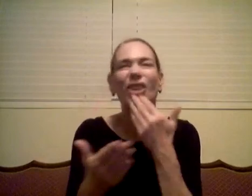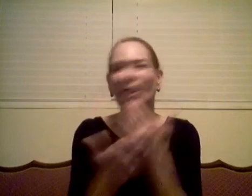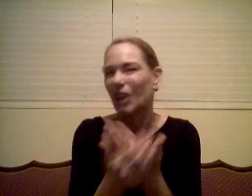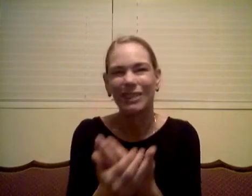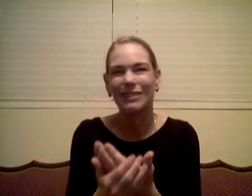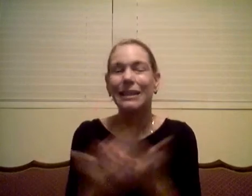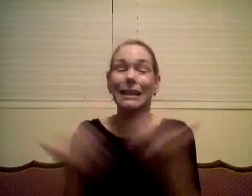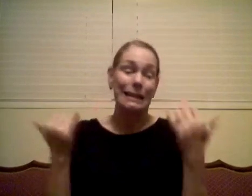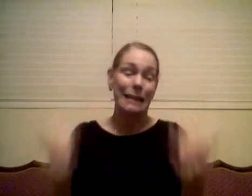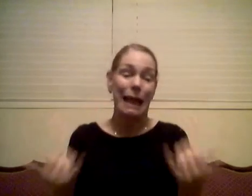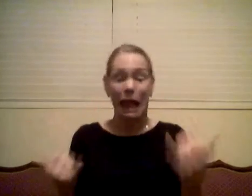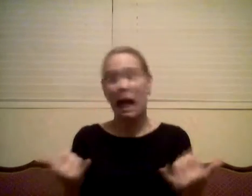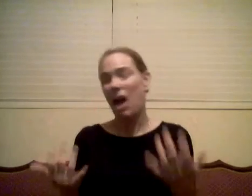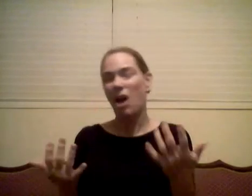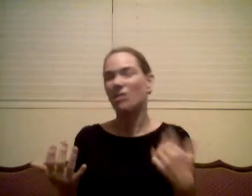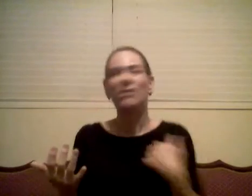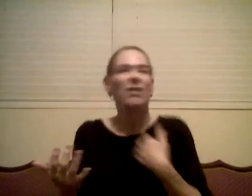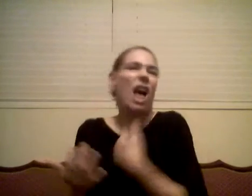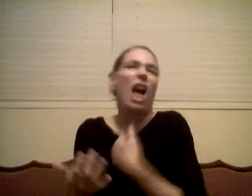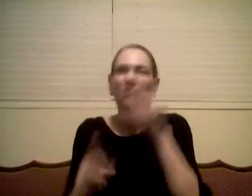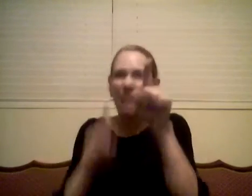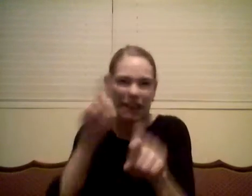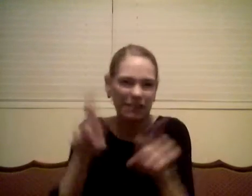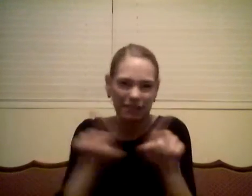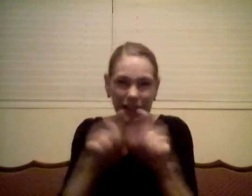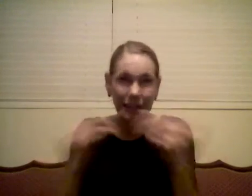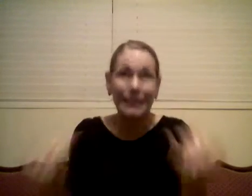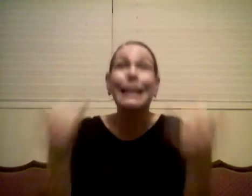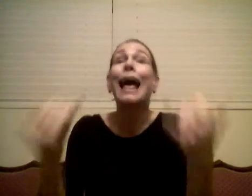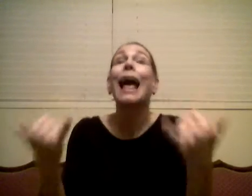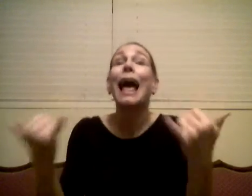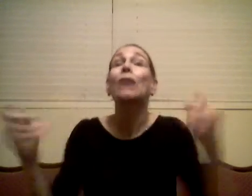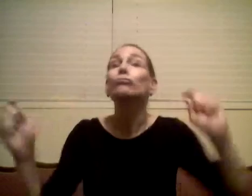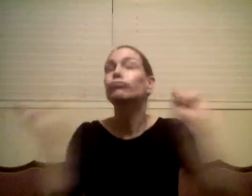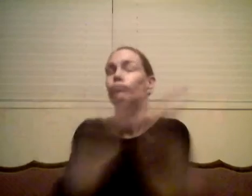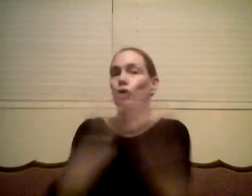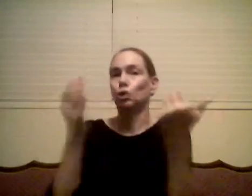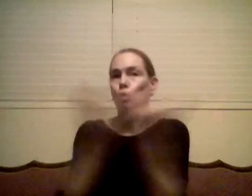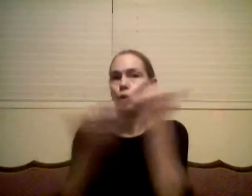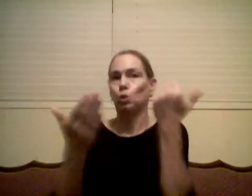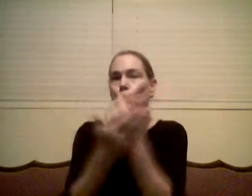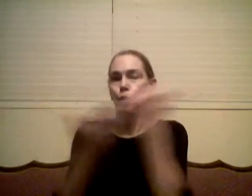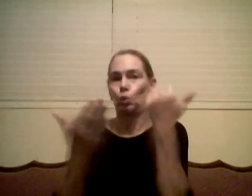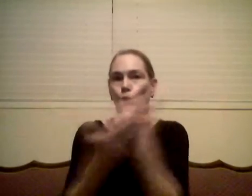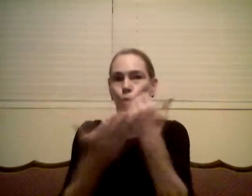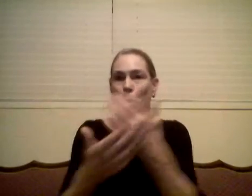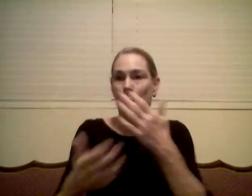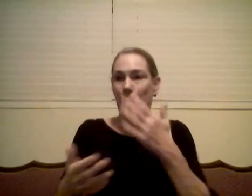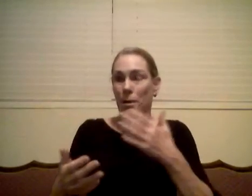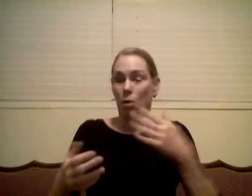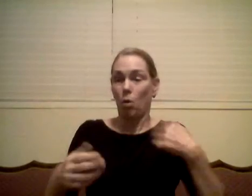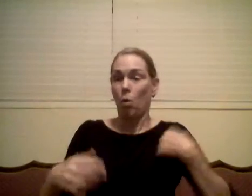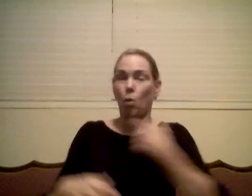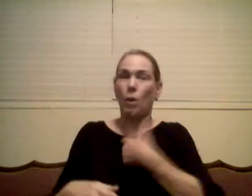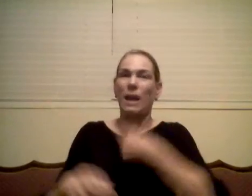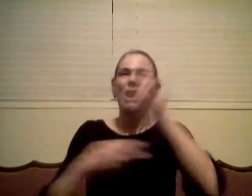warm-up now in trying to get to know you. Instead, you'll have a lot of my colleagues actually using what we call the behavioral model of interviewing.